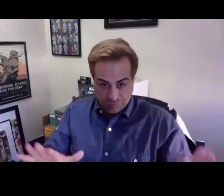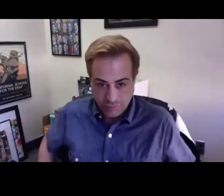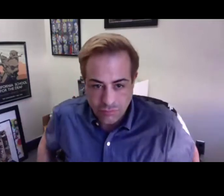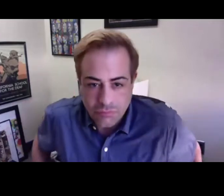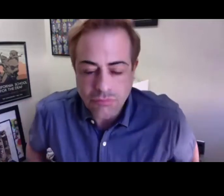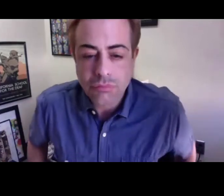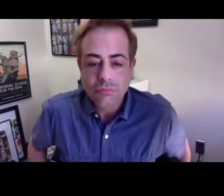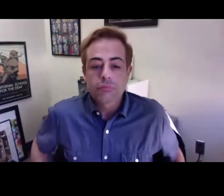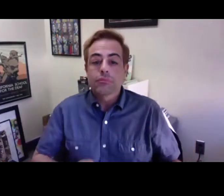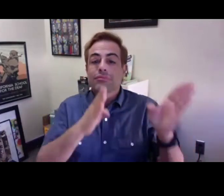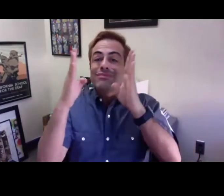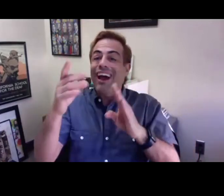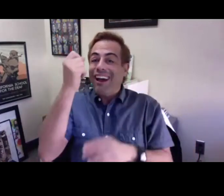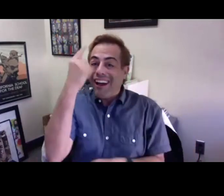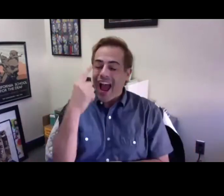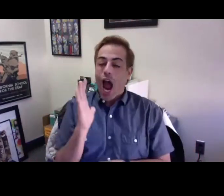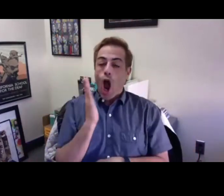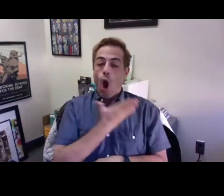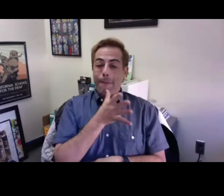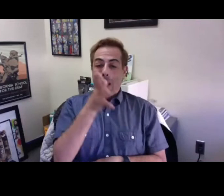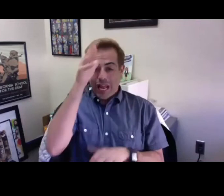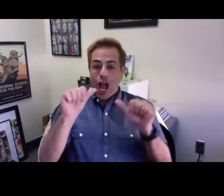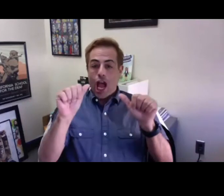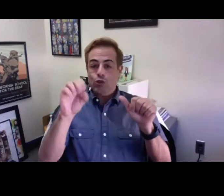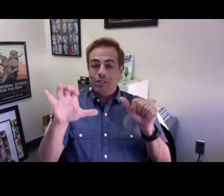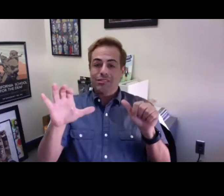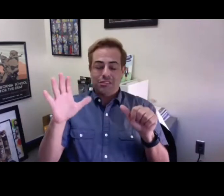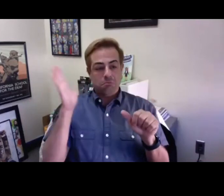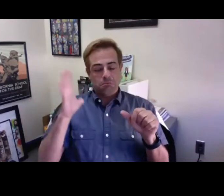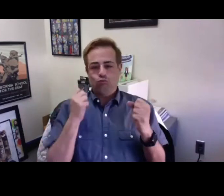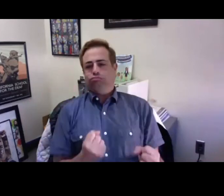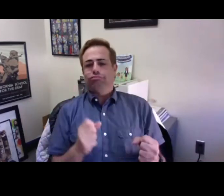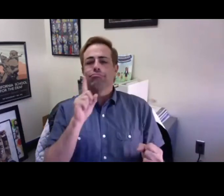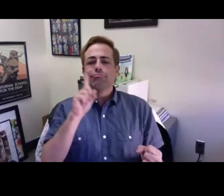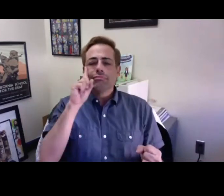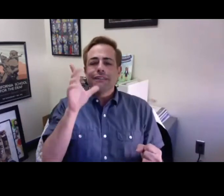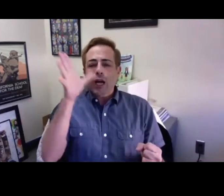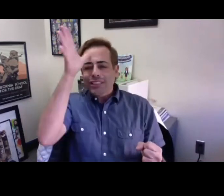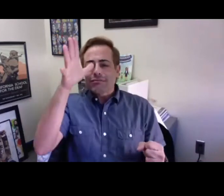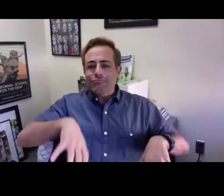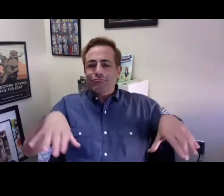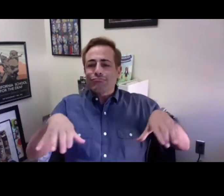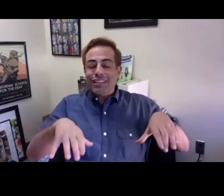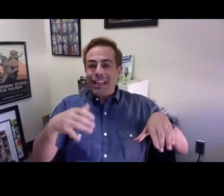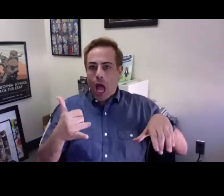their spoken, receptive language, their signing, written language. So